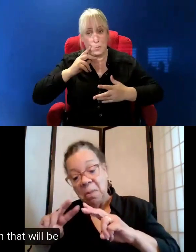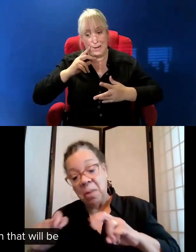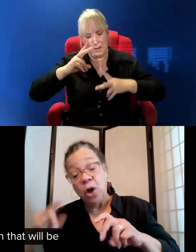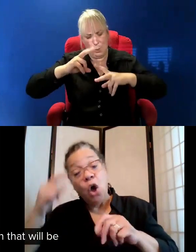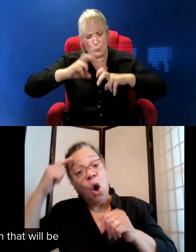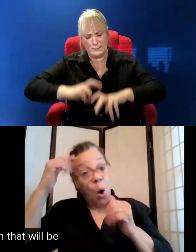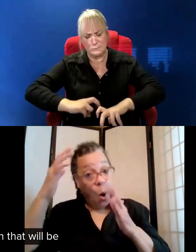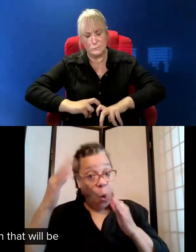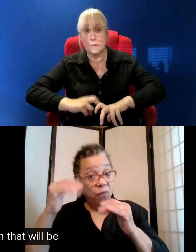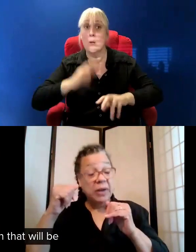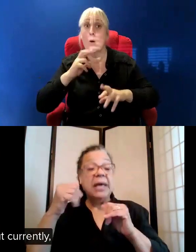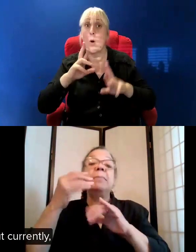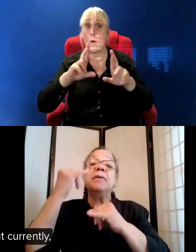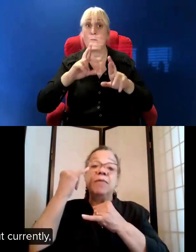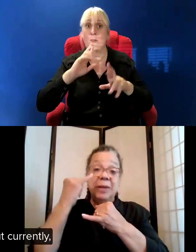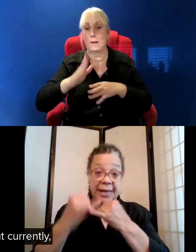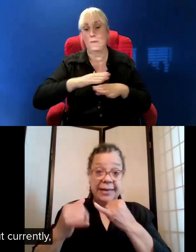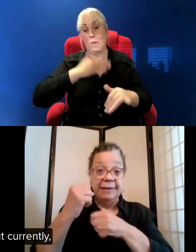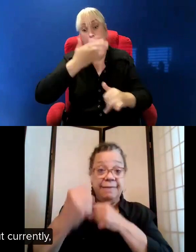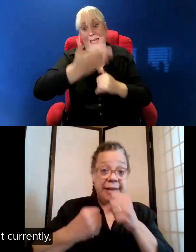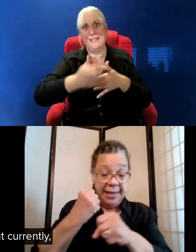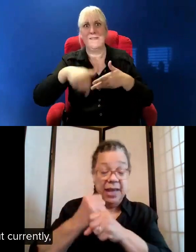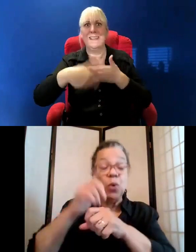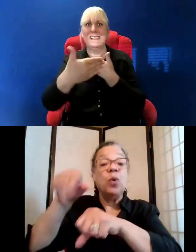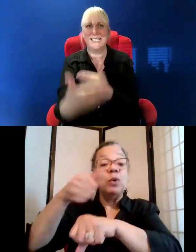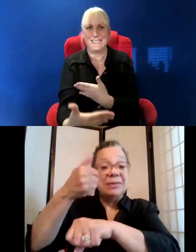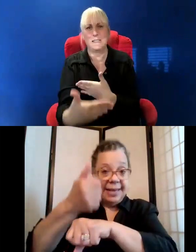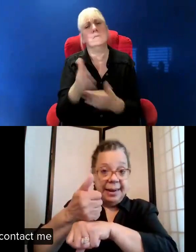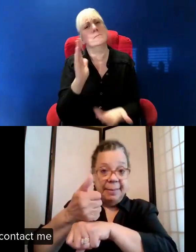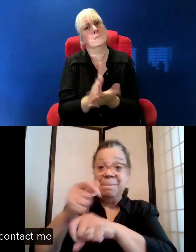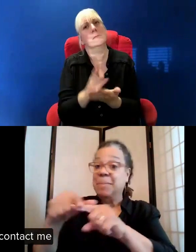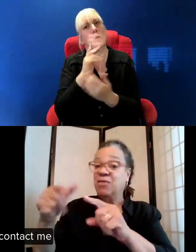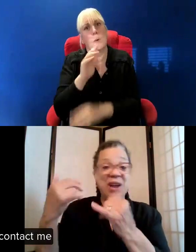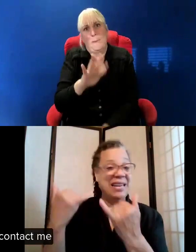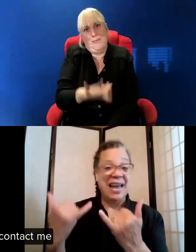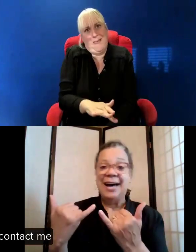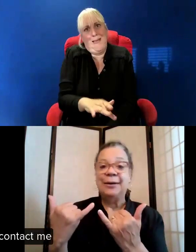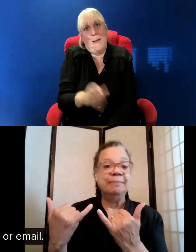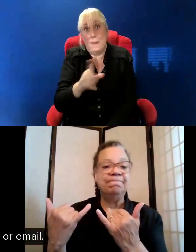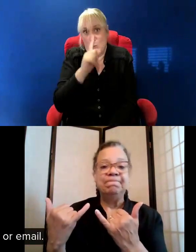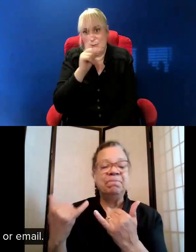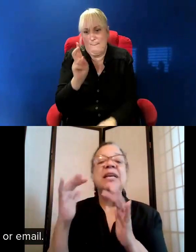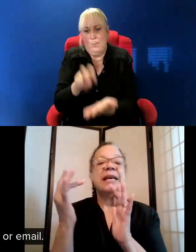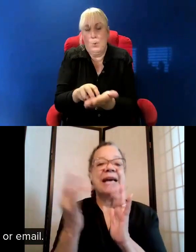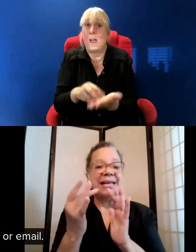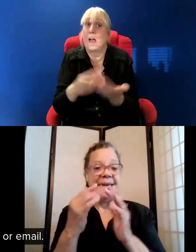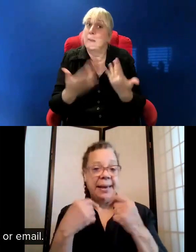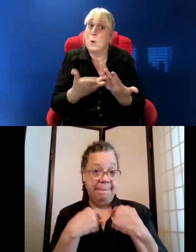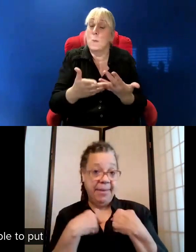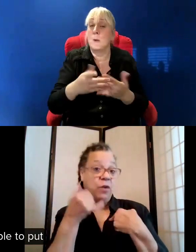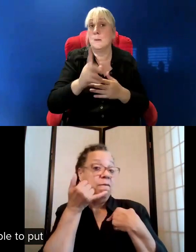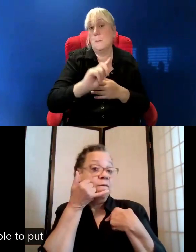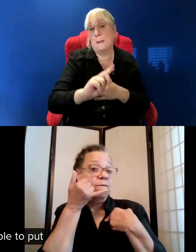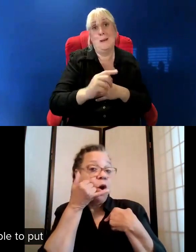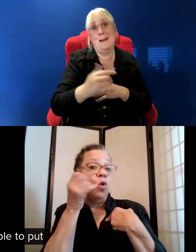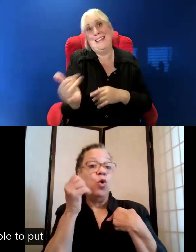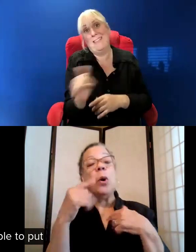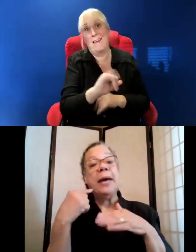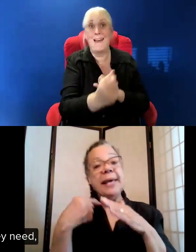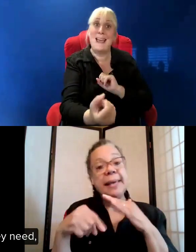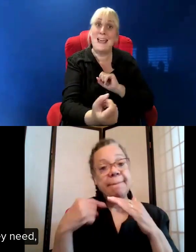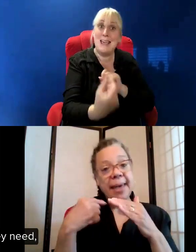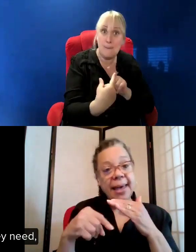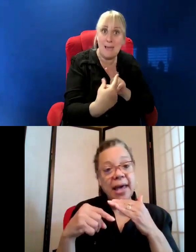the end of this season, that will be in place. But currently, fans either contact me via phone or email. I ask people to